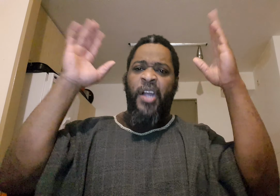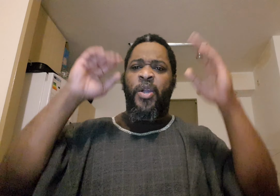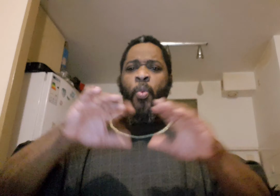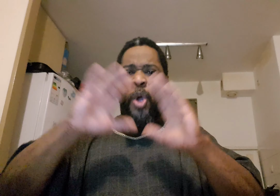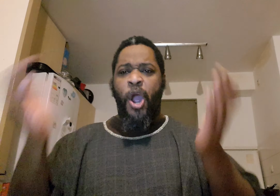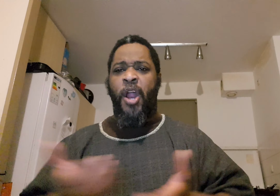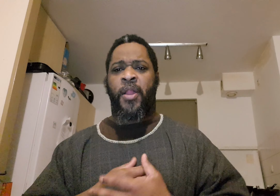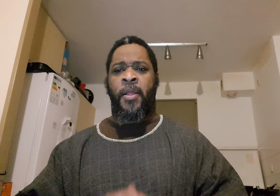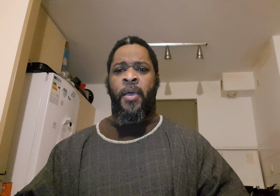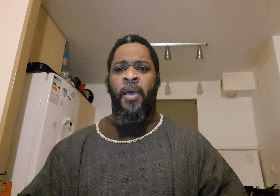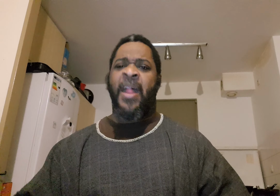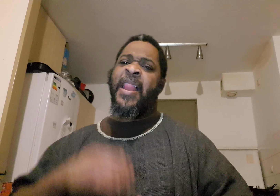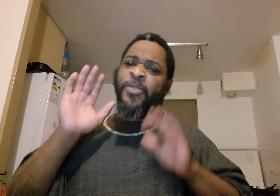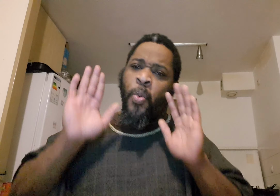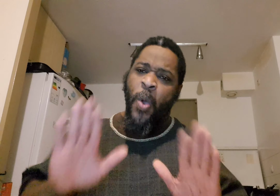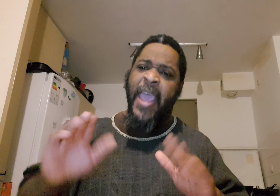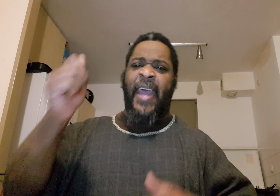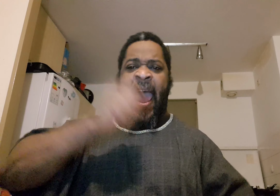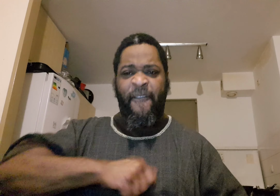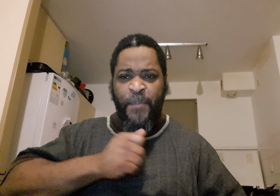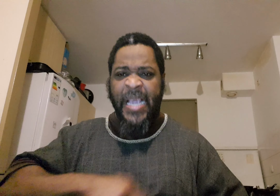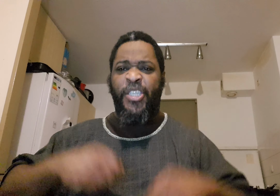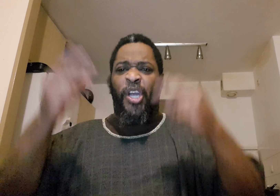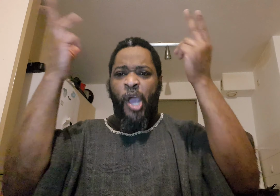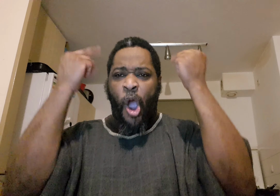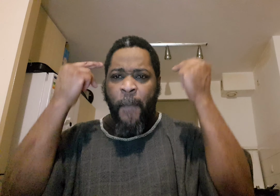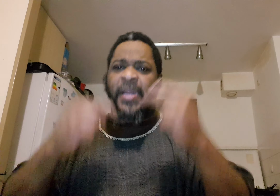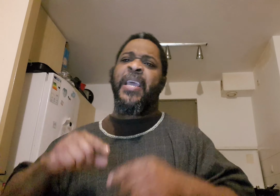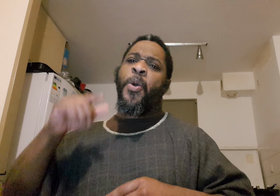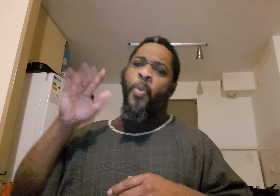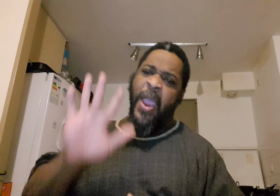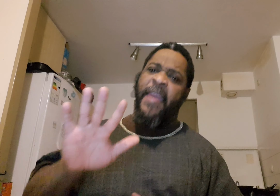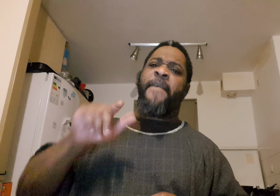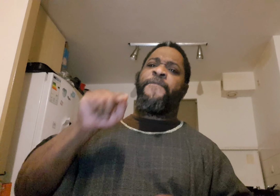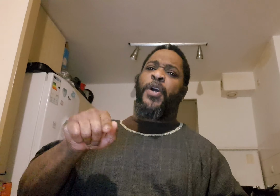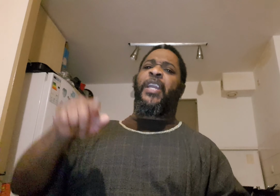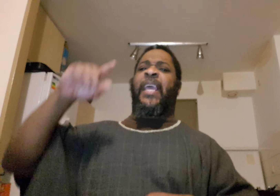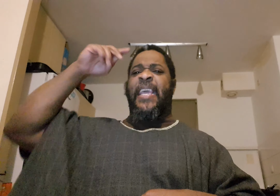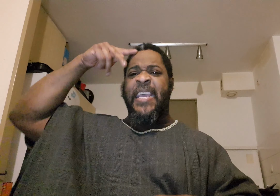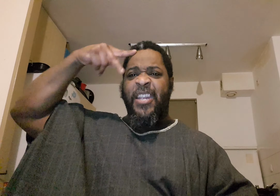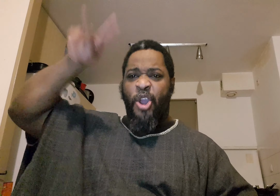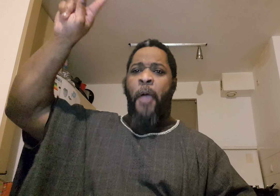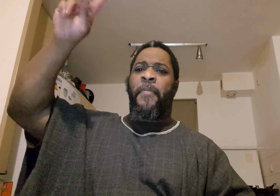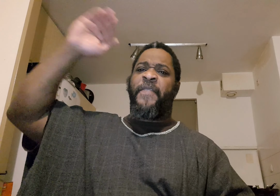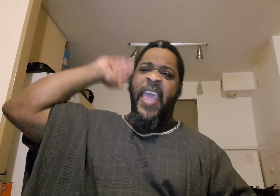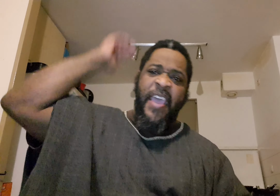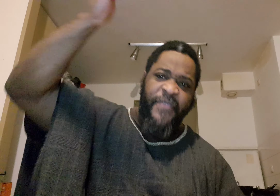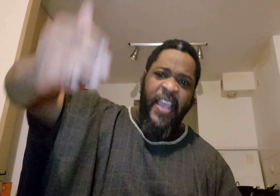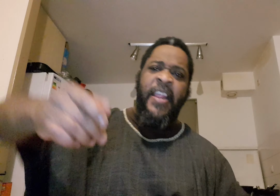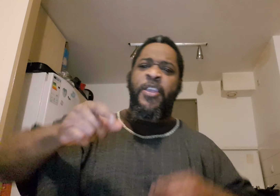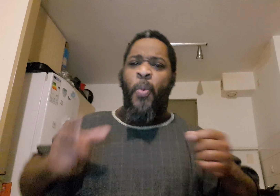the world. Let's wait to have patience and humbly wait for the kingdom of heaven. You will